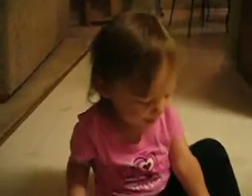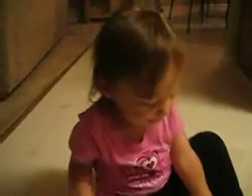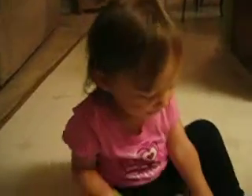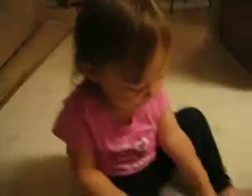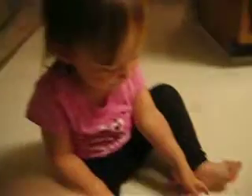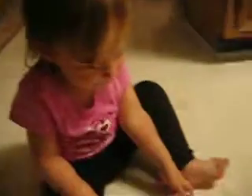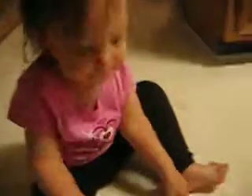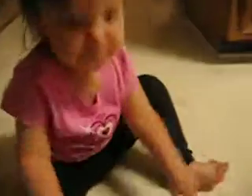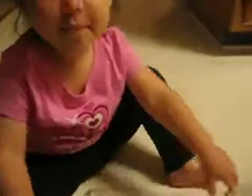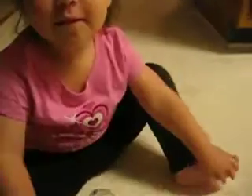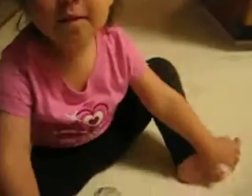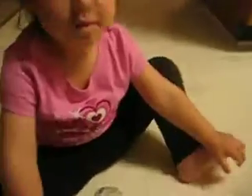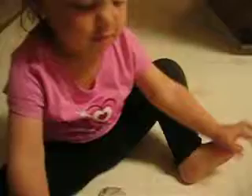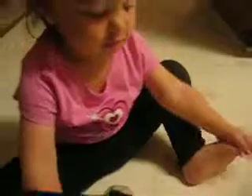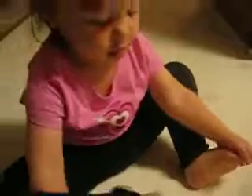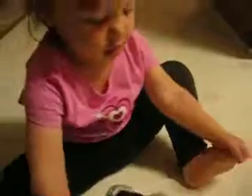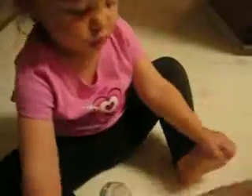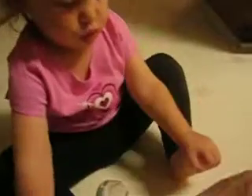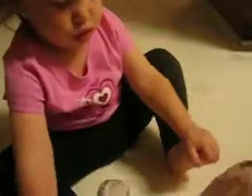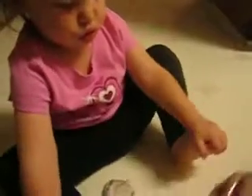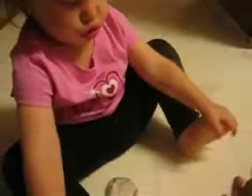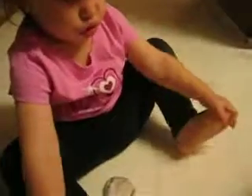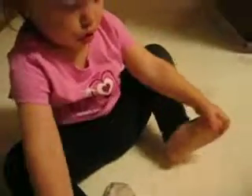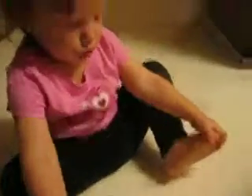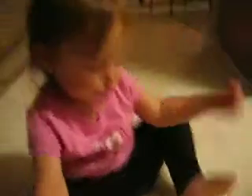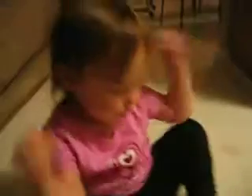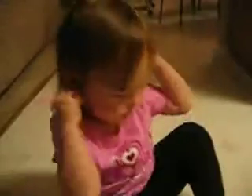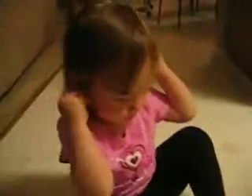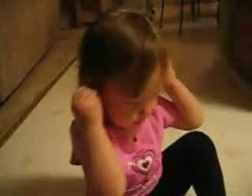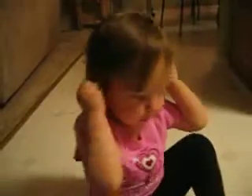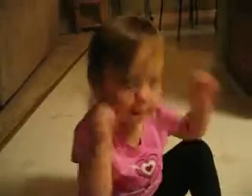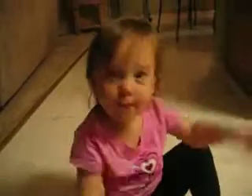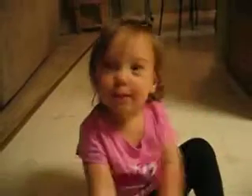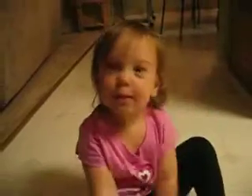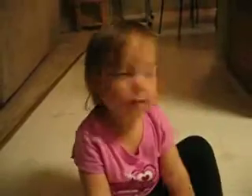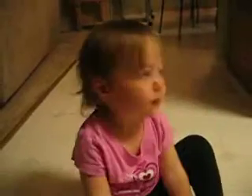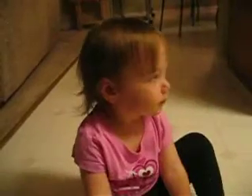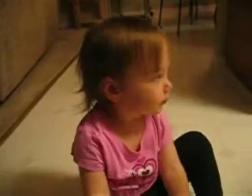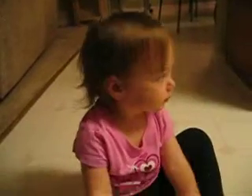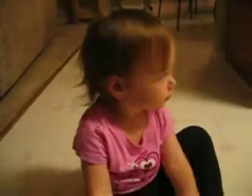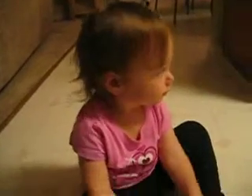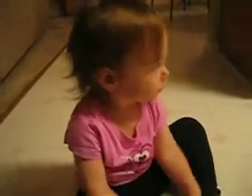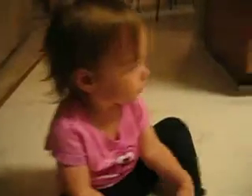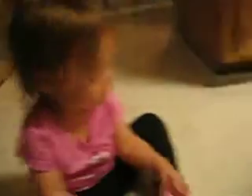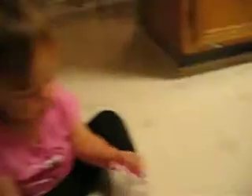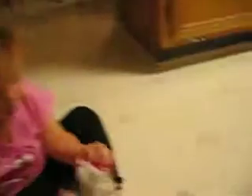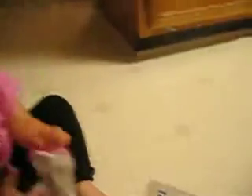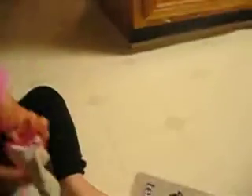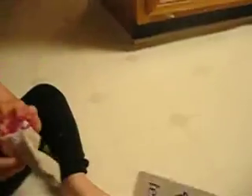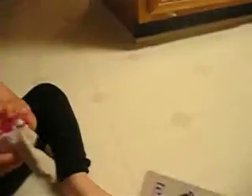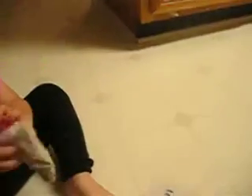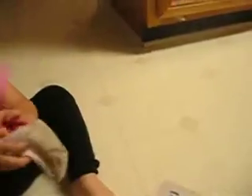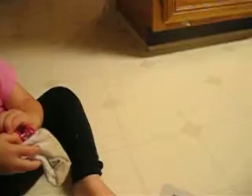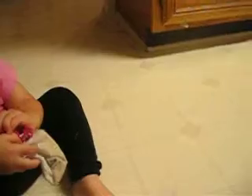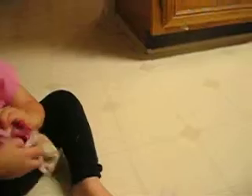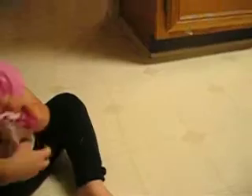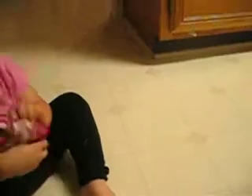He he he. Telephone. Right. Okay, one more.